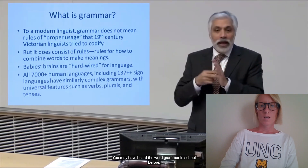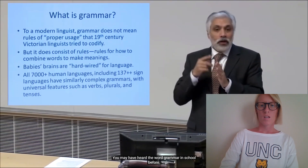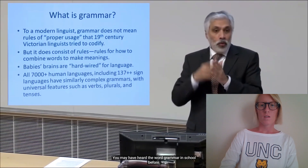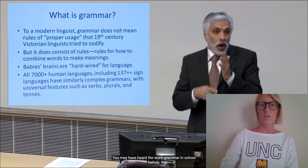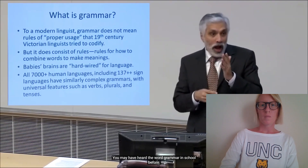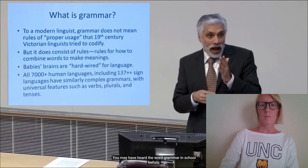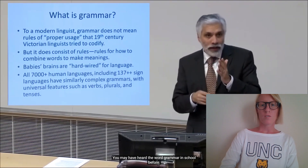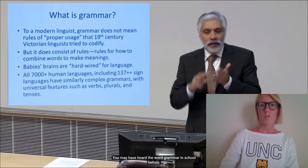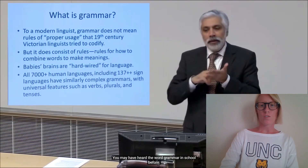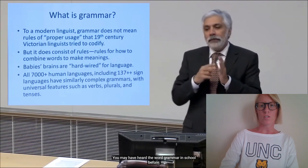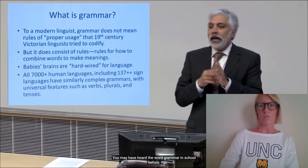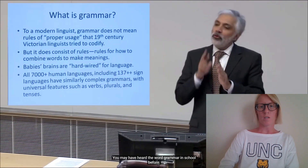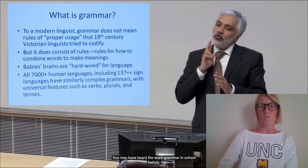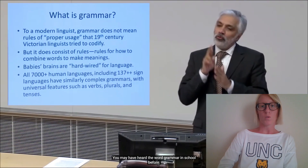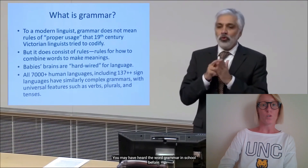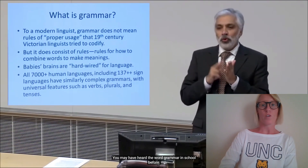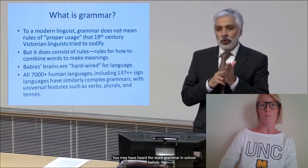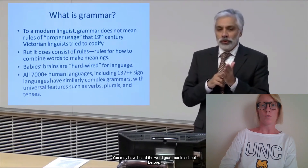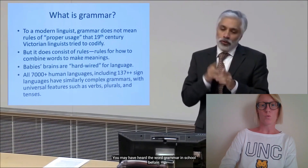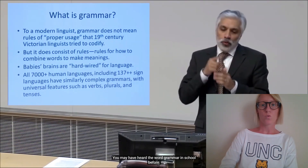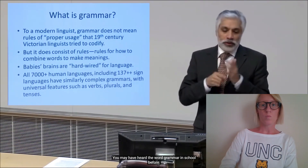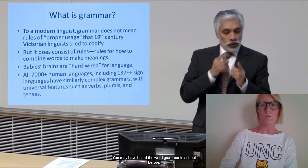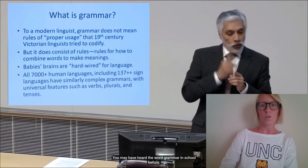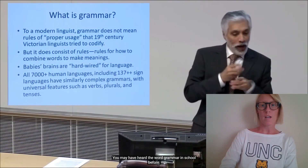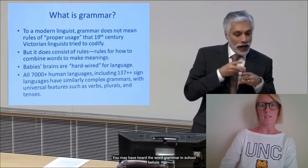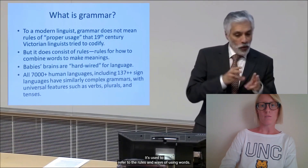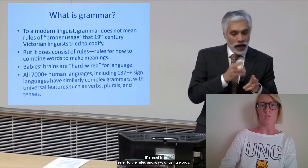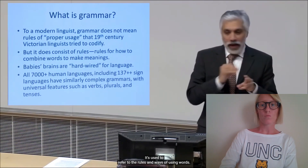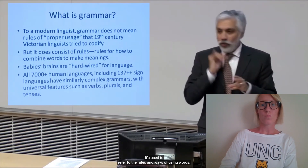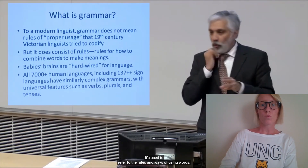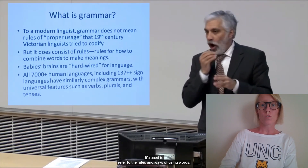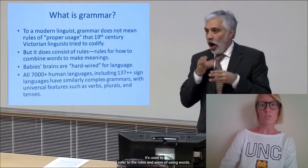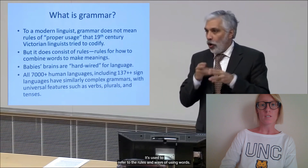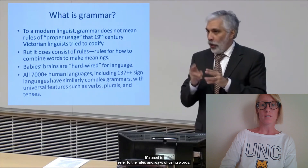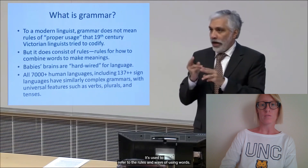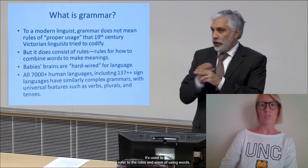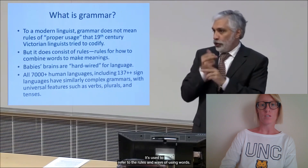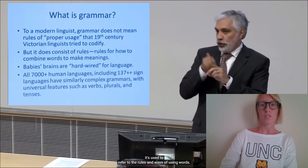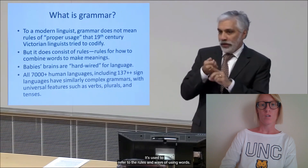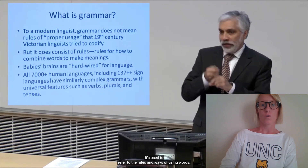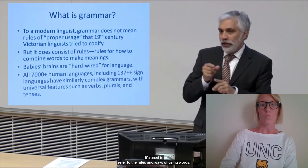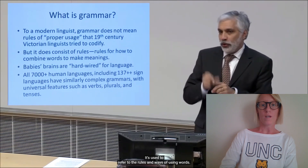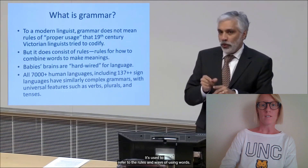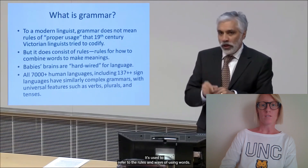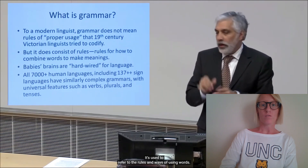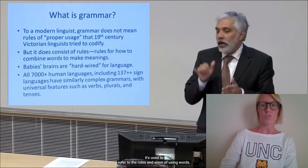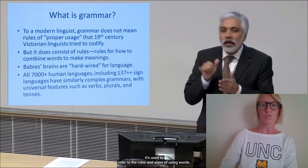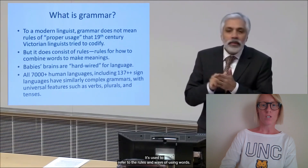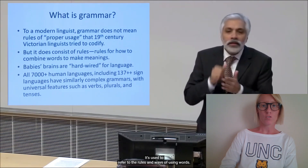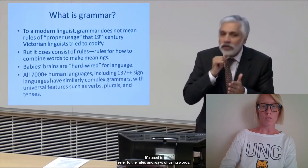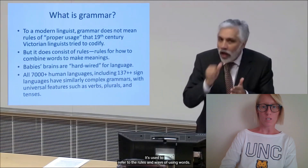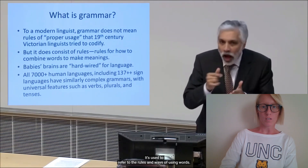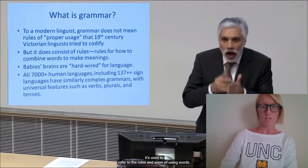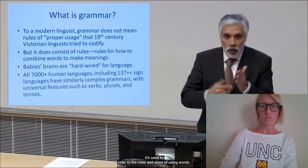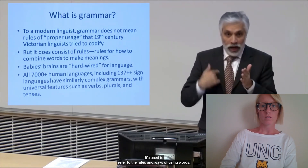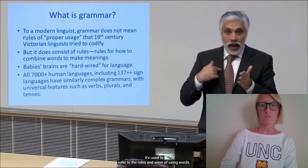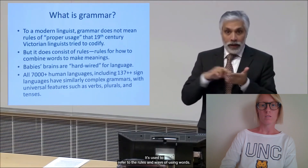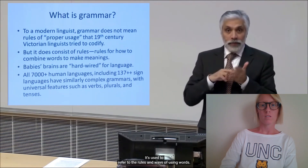You may have heard the word grammar in school before. It's used to refer to the rules and ways of using